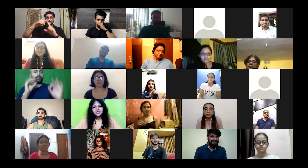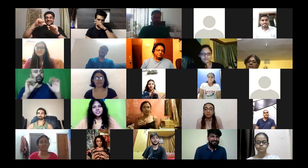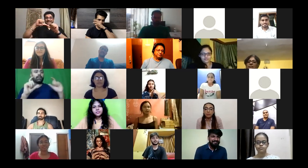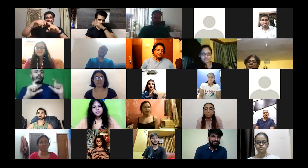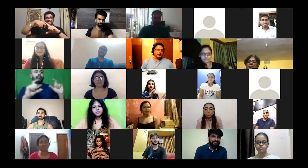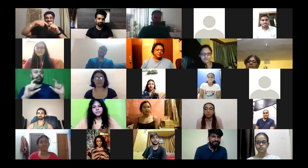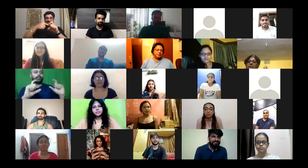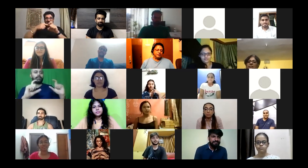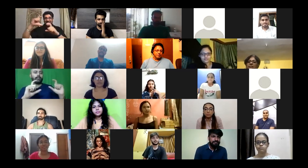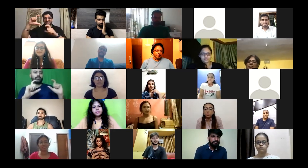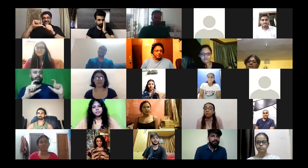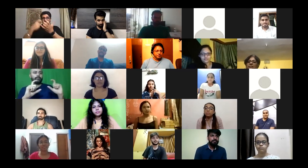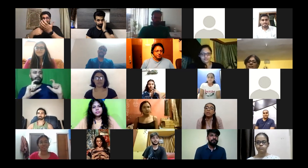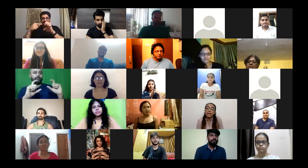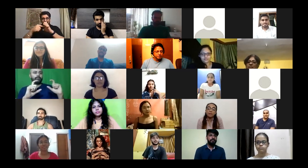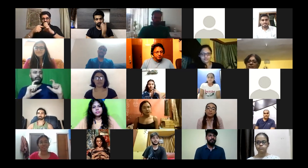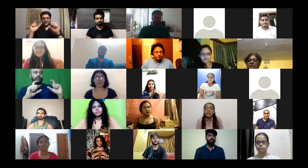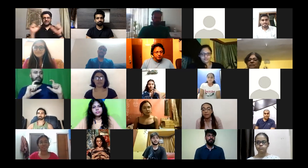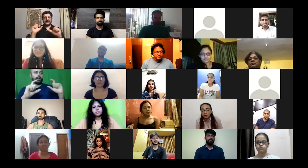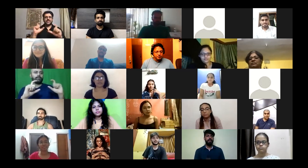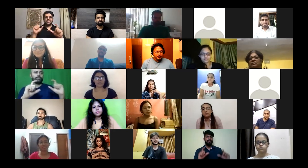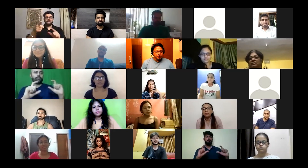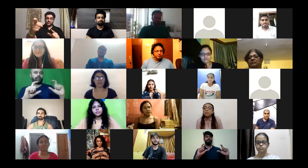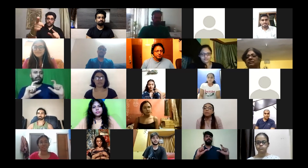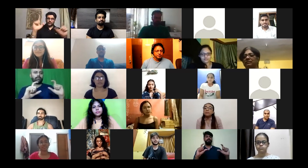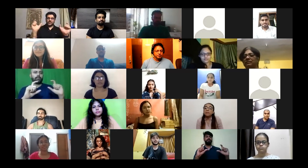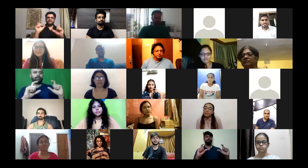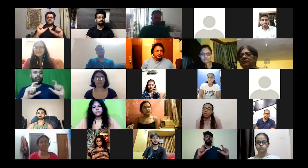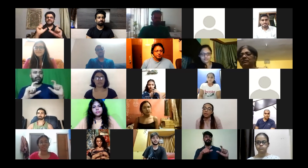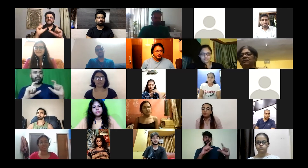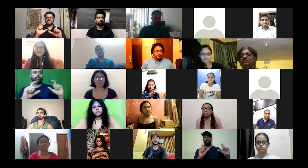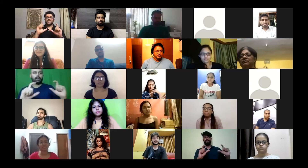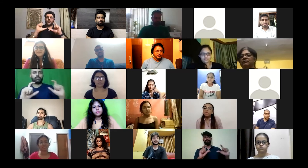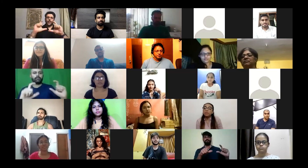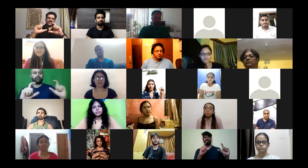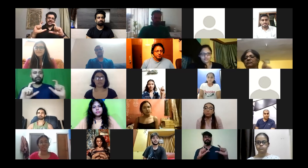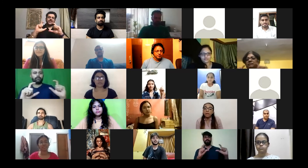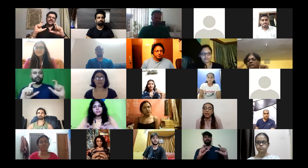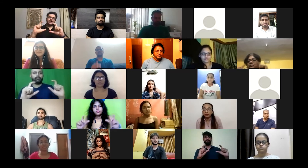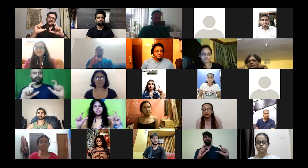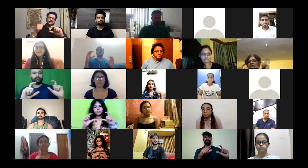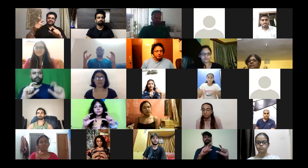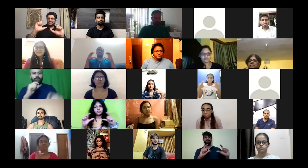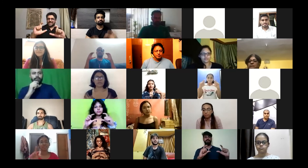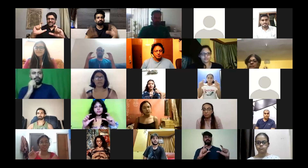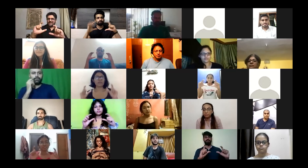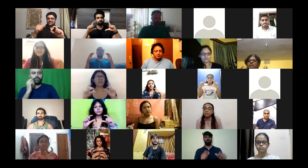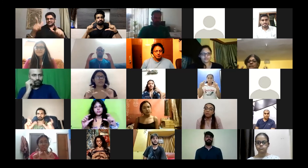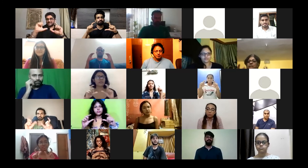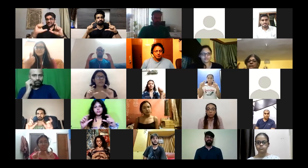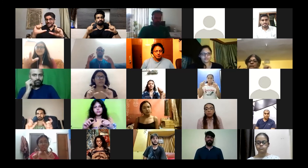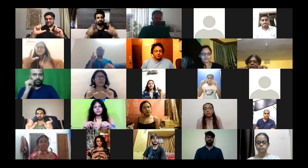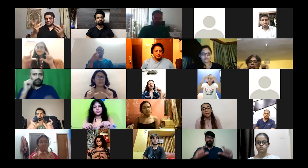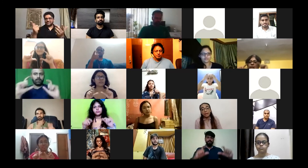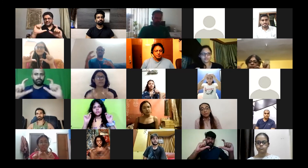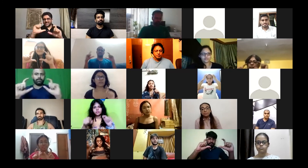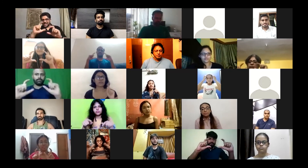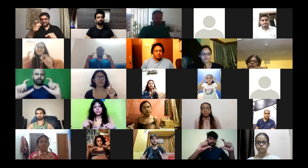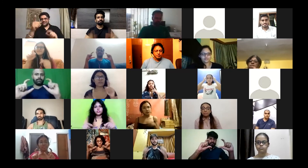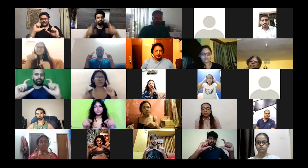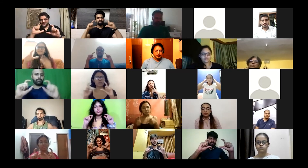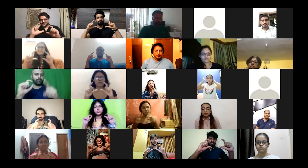Next, careful. Oh, take care. Take care. You care. You